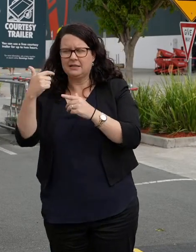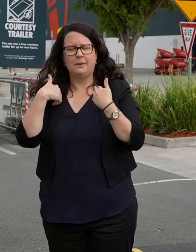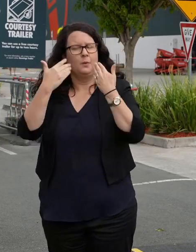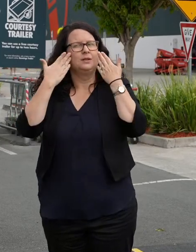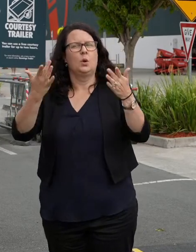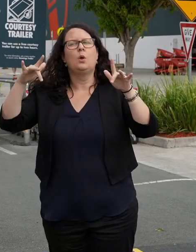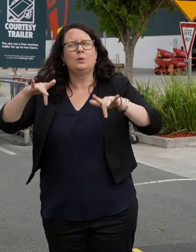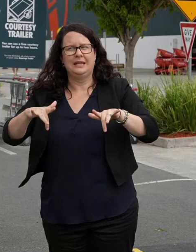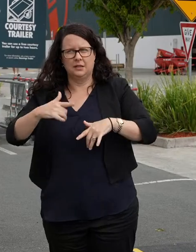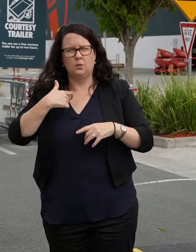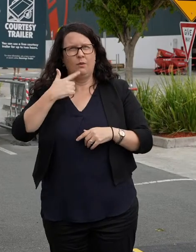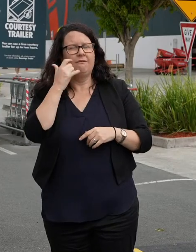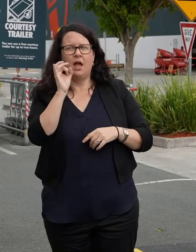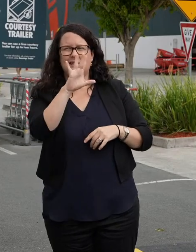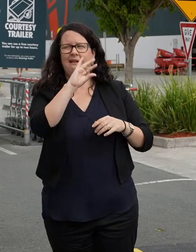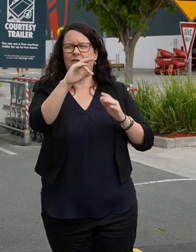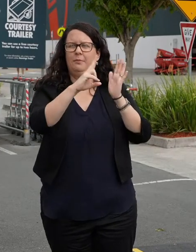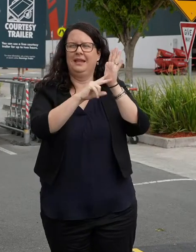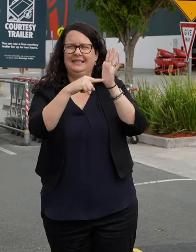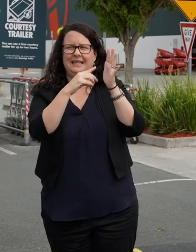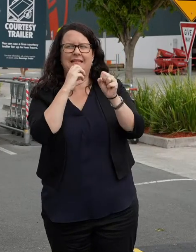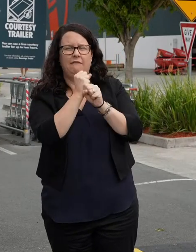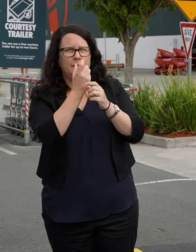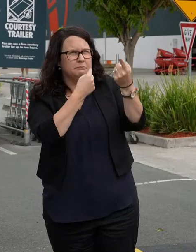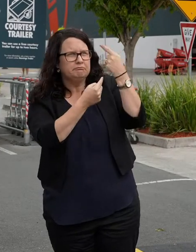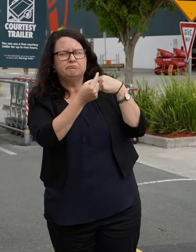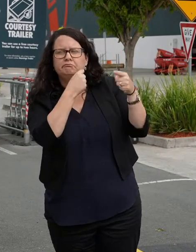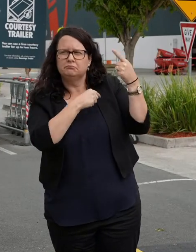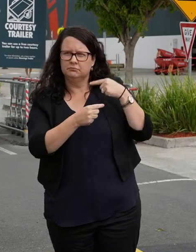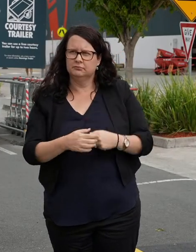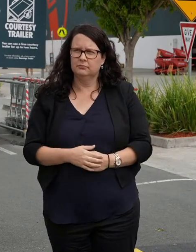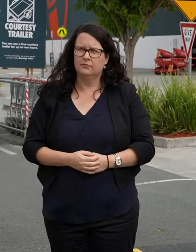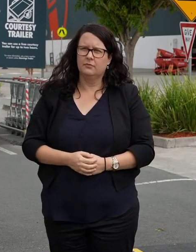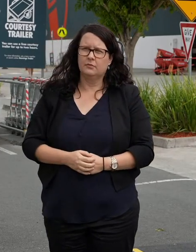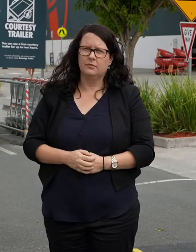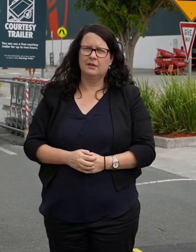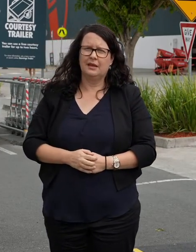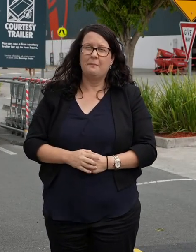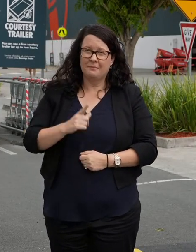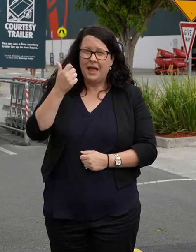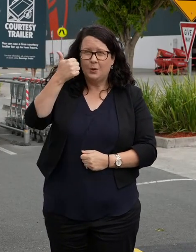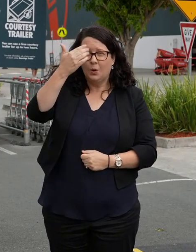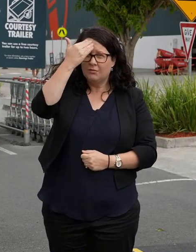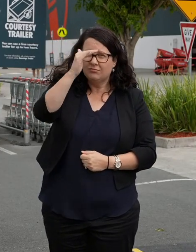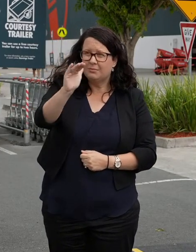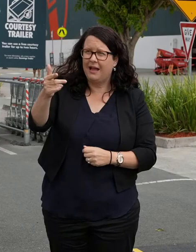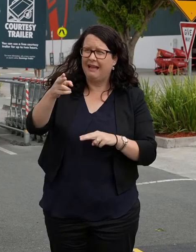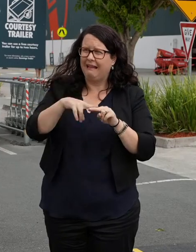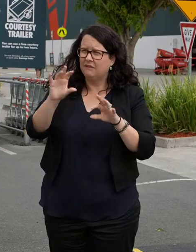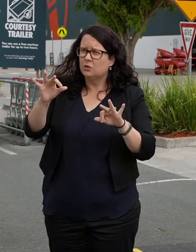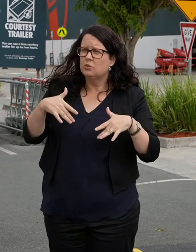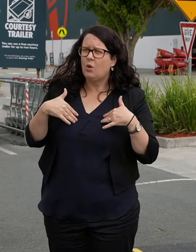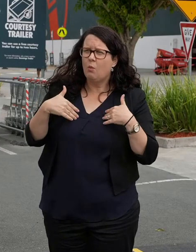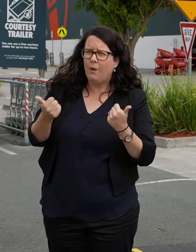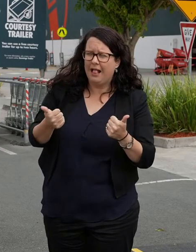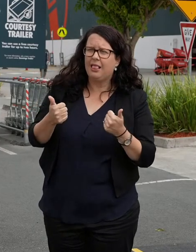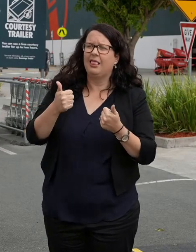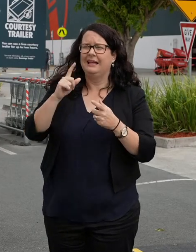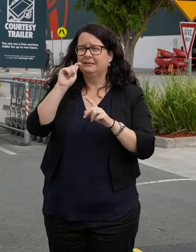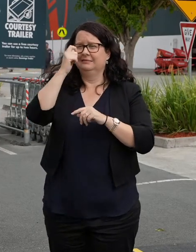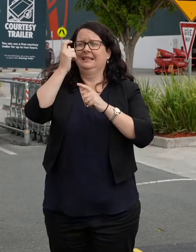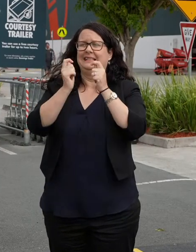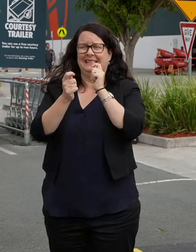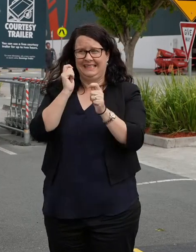at this stage. It is just a timely reminder, as said, that if you do have symptoms, please come forward and get tested. And more